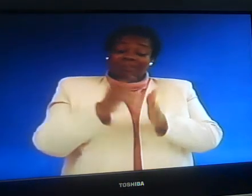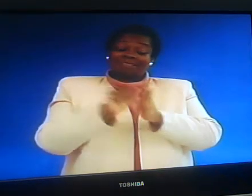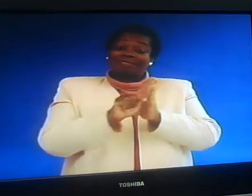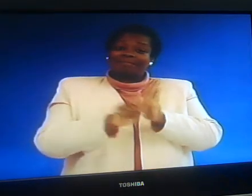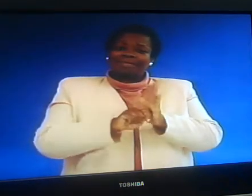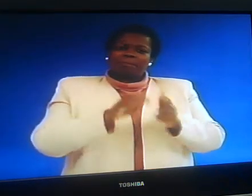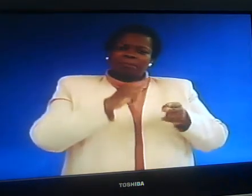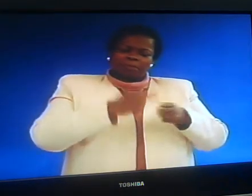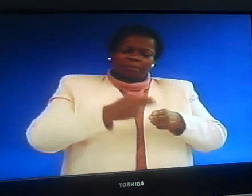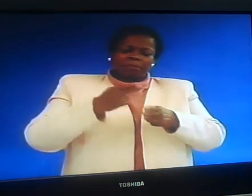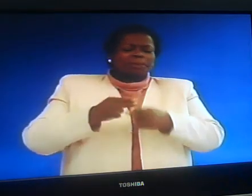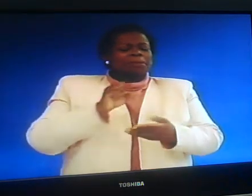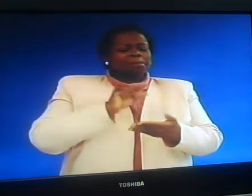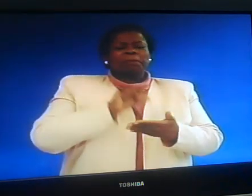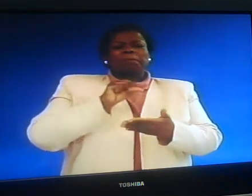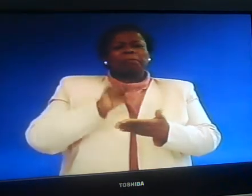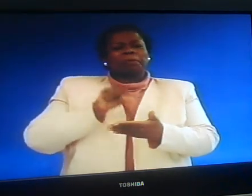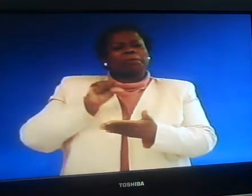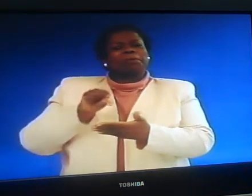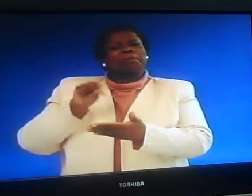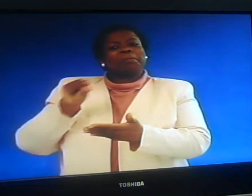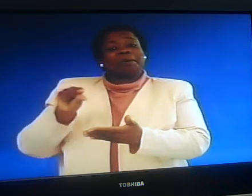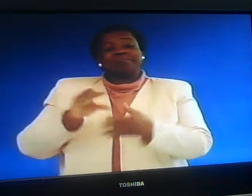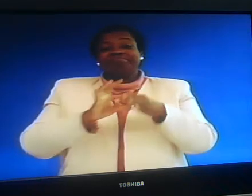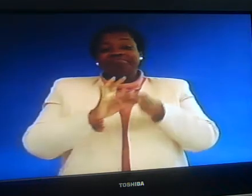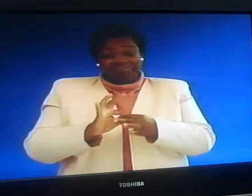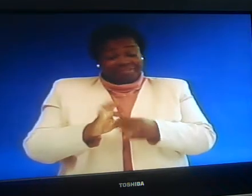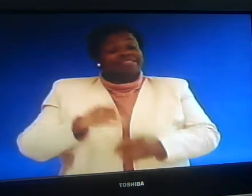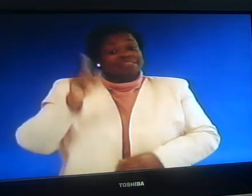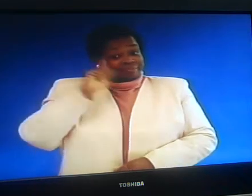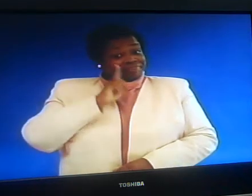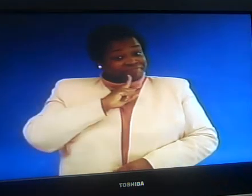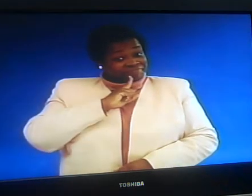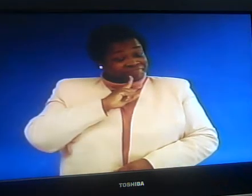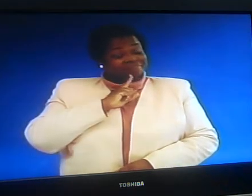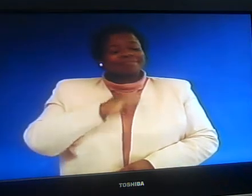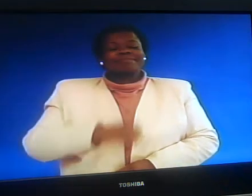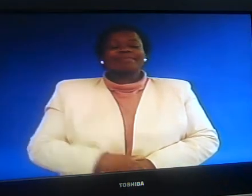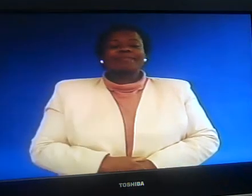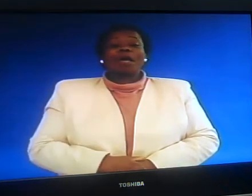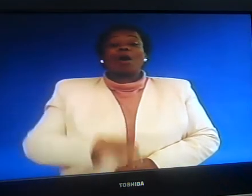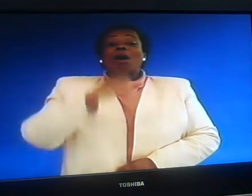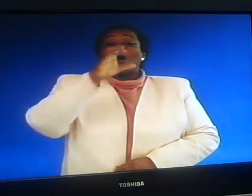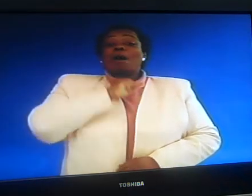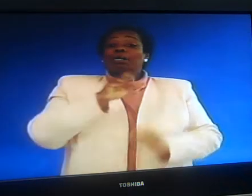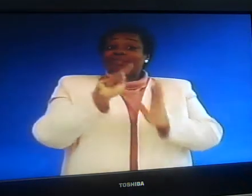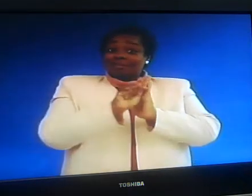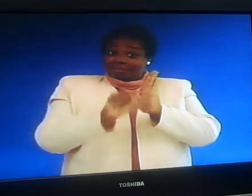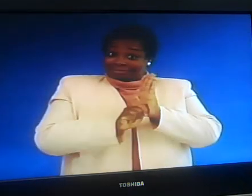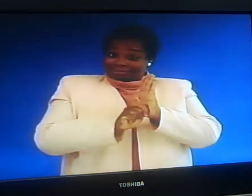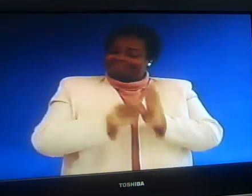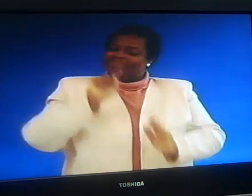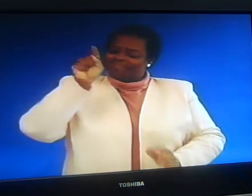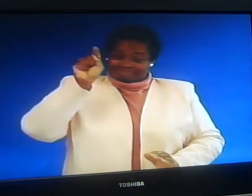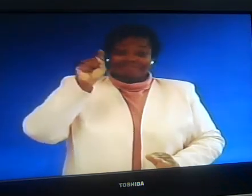BC. There was different mentions in the Old and New Testament of the deaf people. Now in